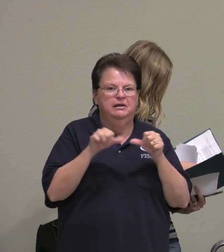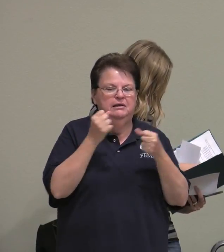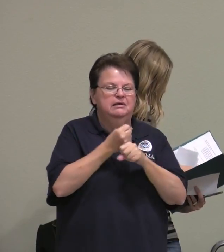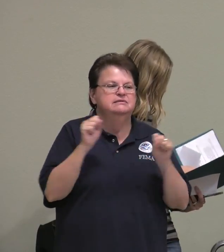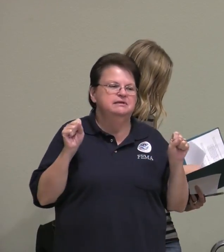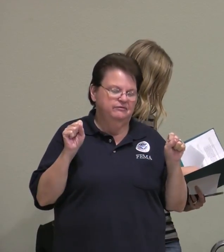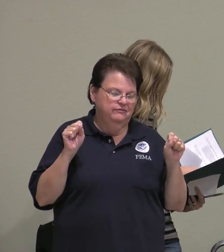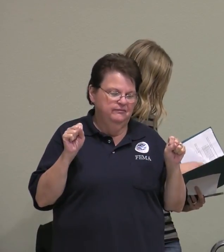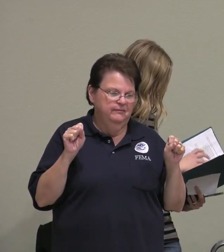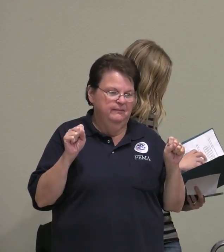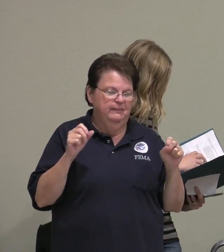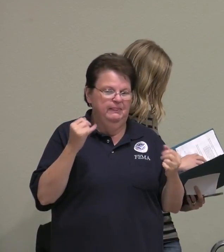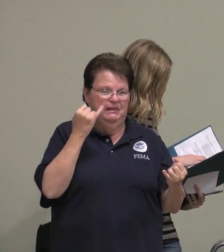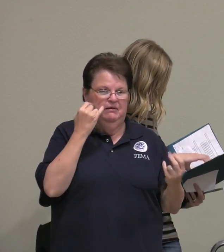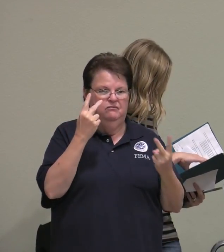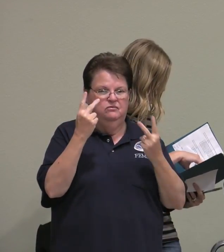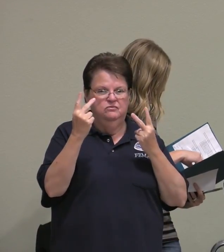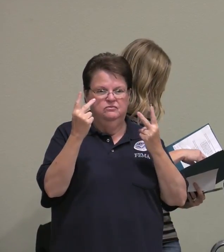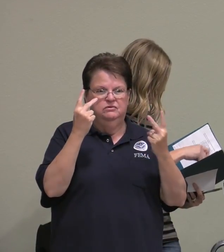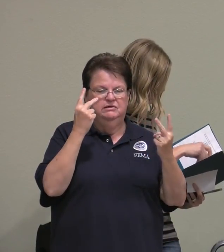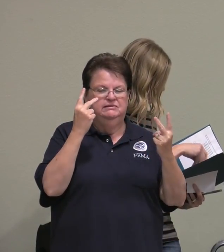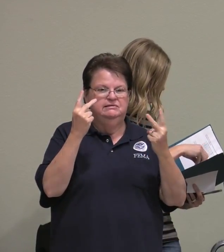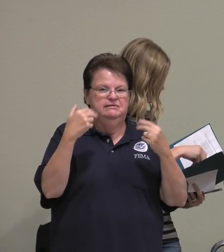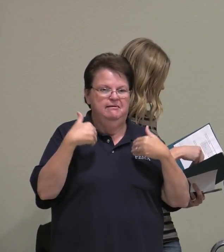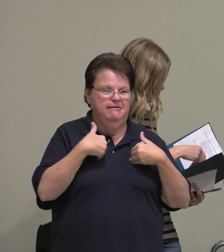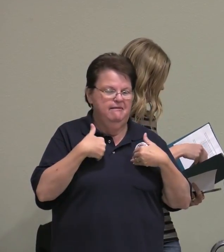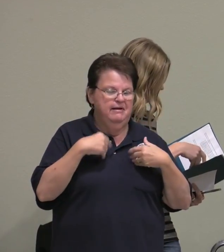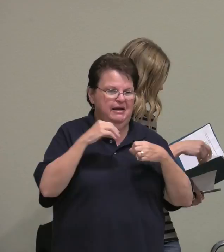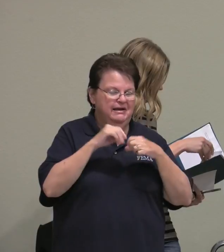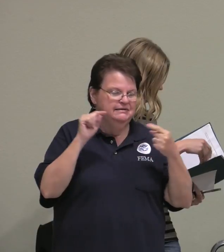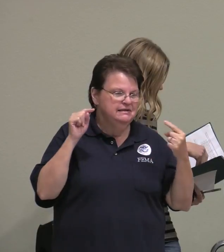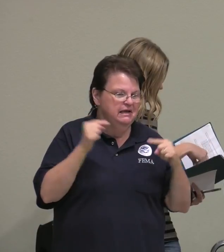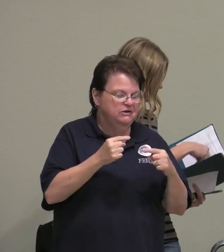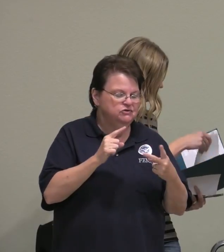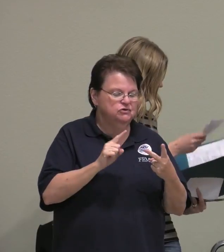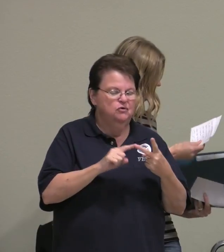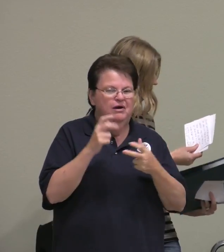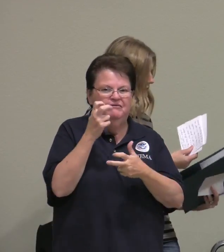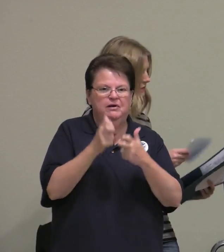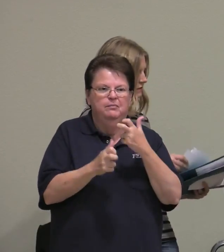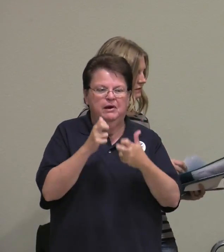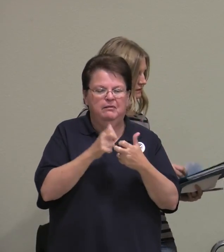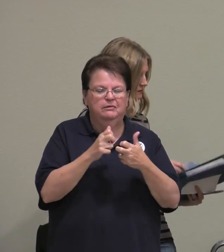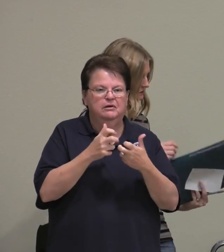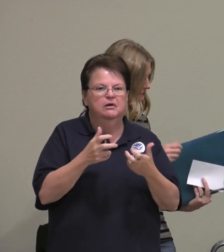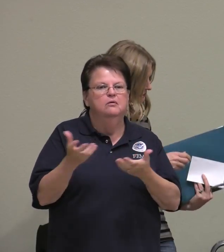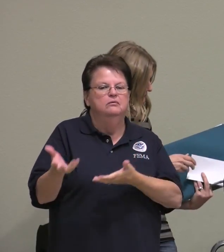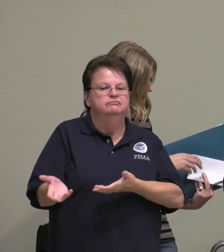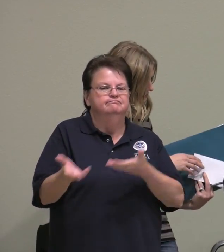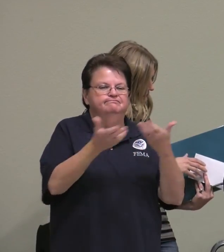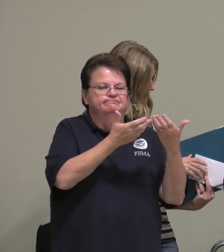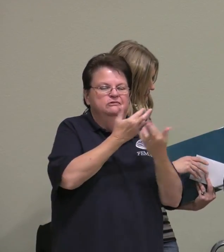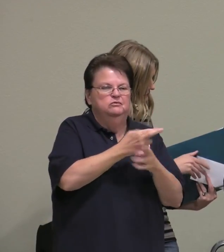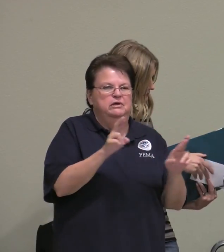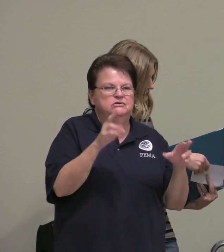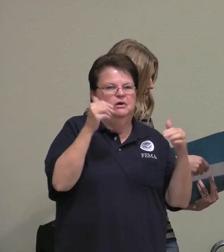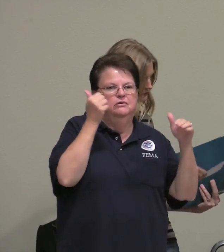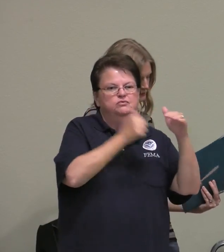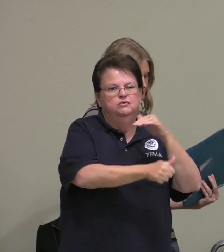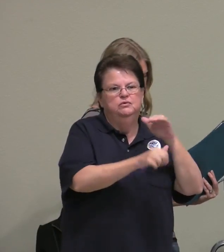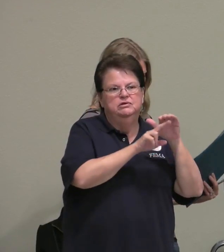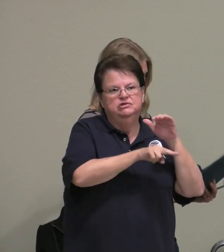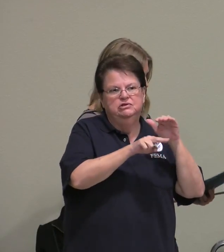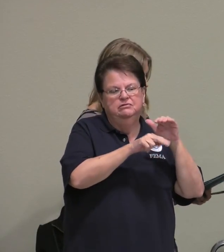safe. So if we look at an animal and we see it's injured or having a problem we're going to recover that animal and bring it to our shelter.